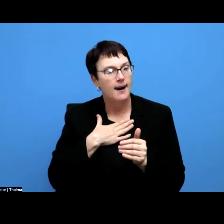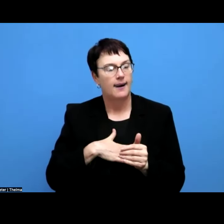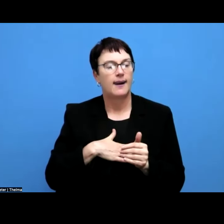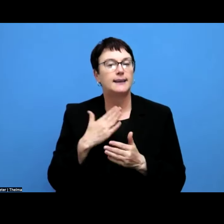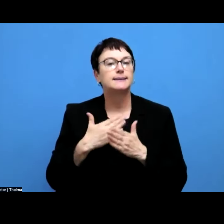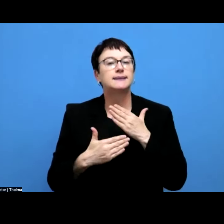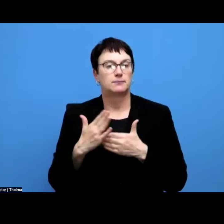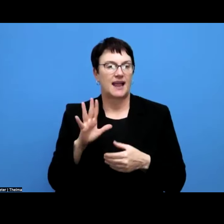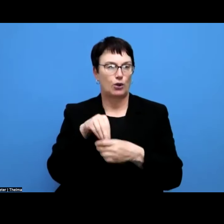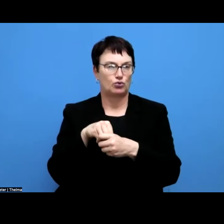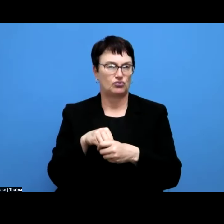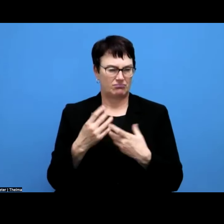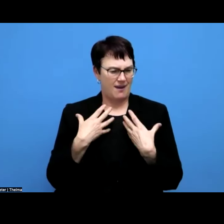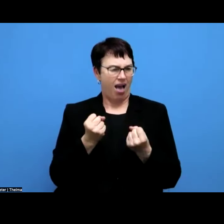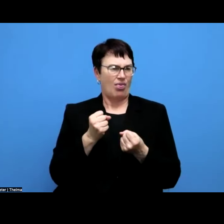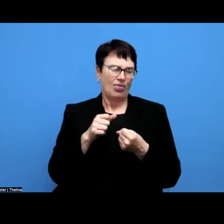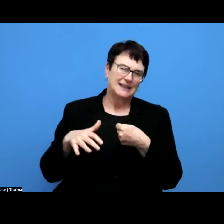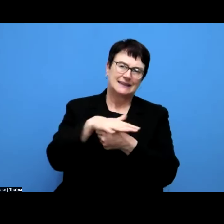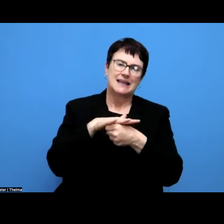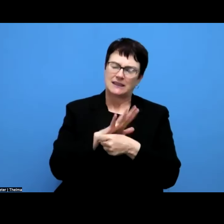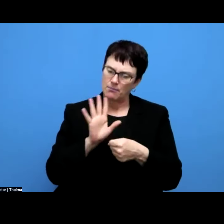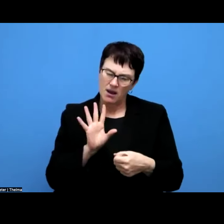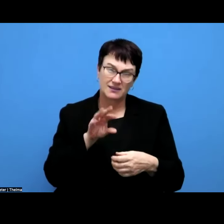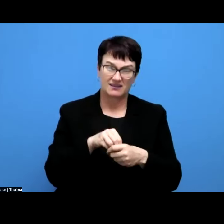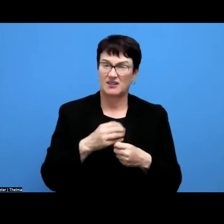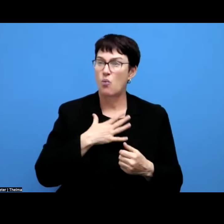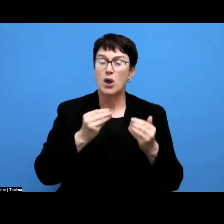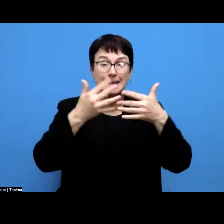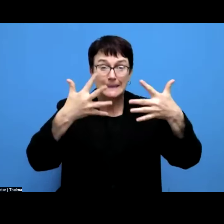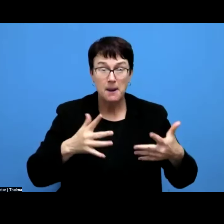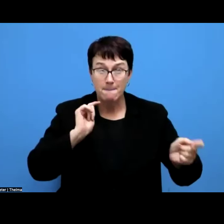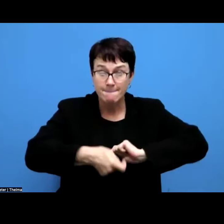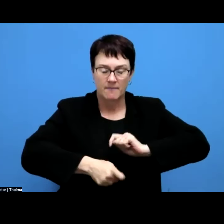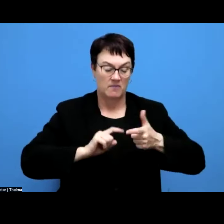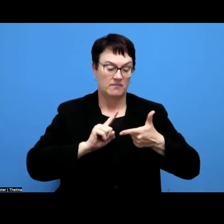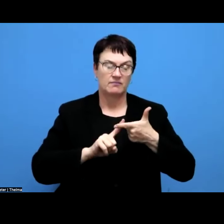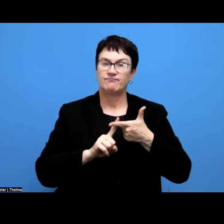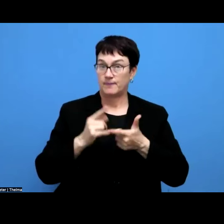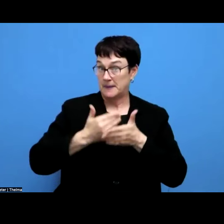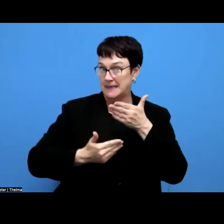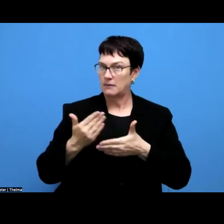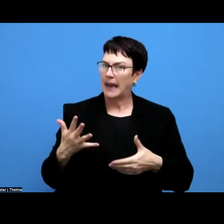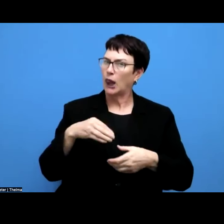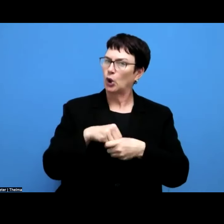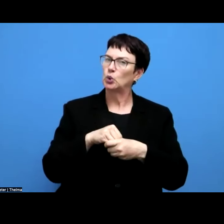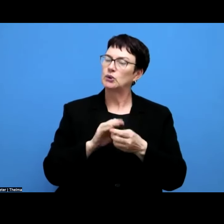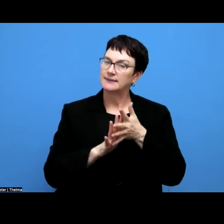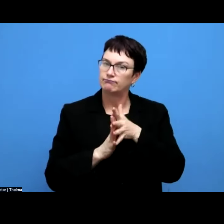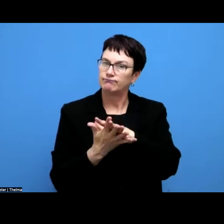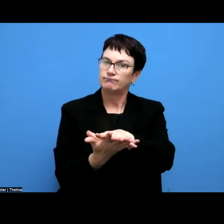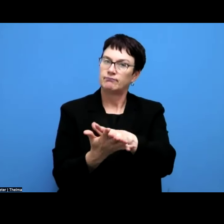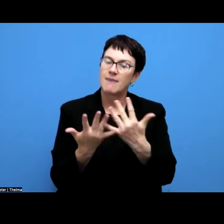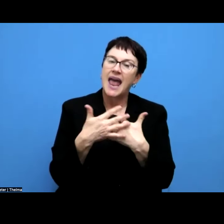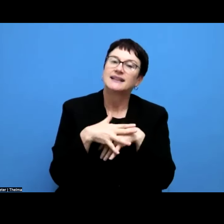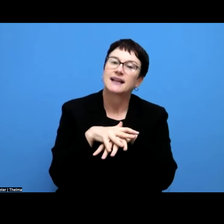sector. It focuses on systemic reform and integration of disability inclusion as a core principle in the